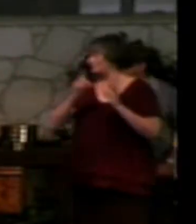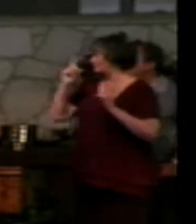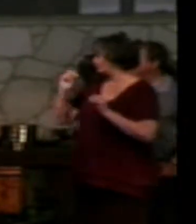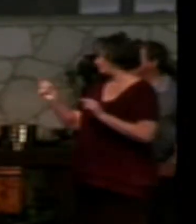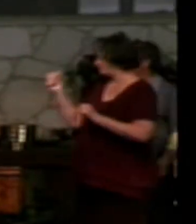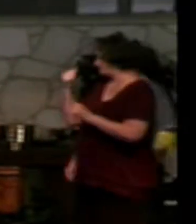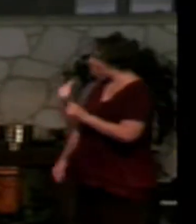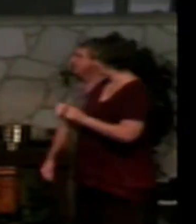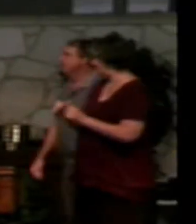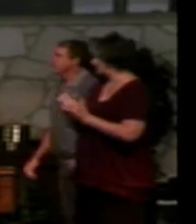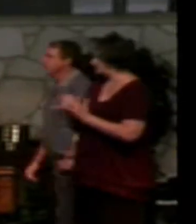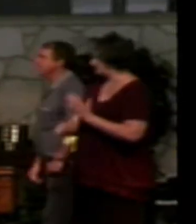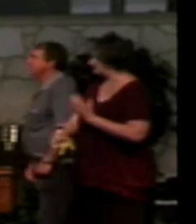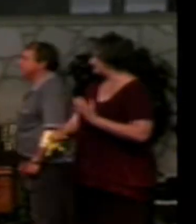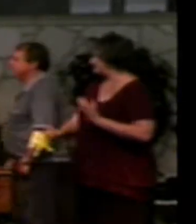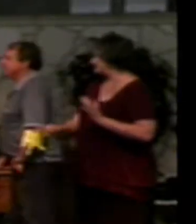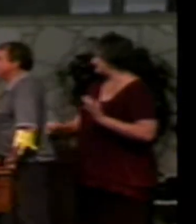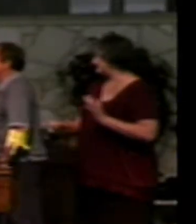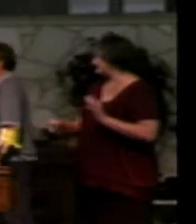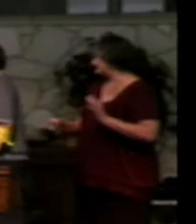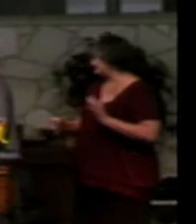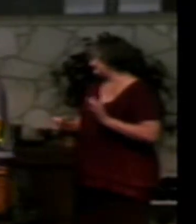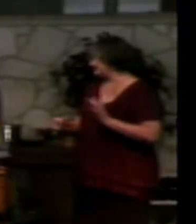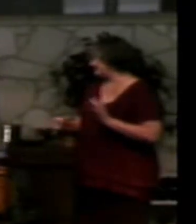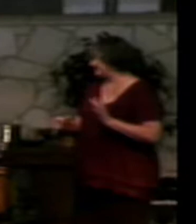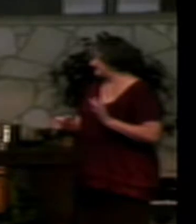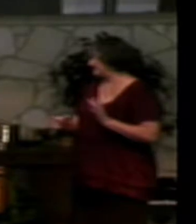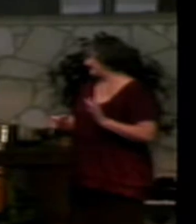memory verse was? I saw Sarah with hers.